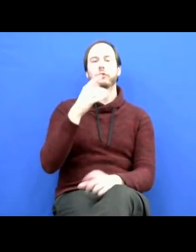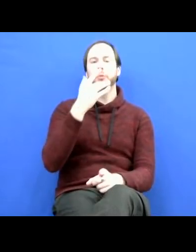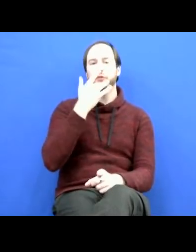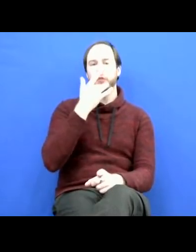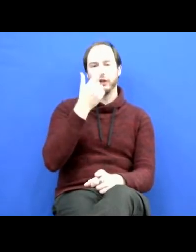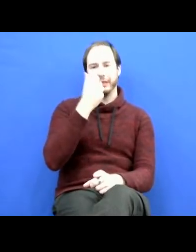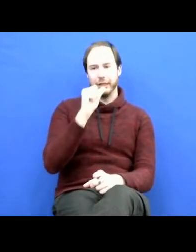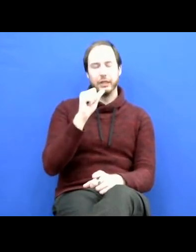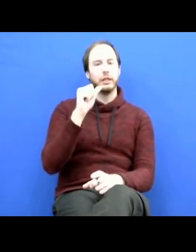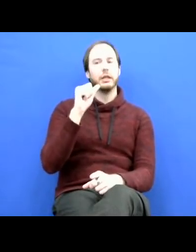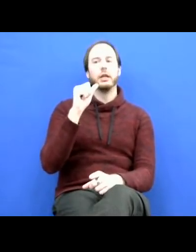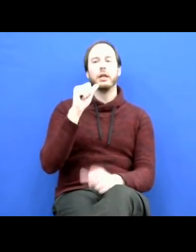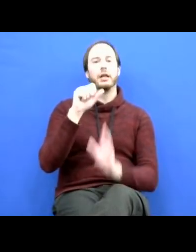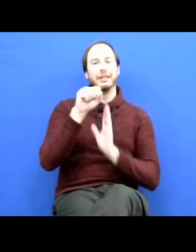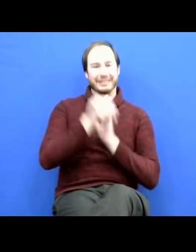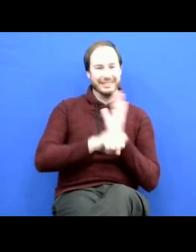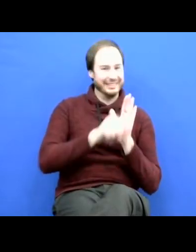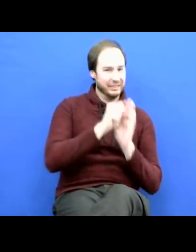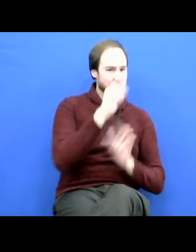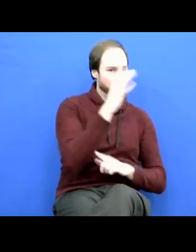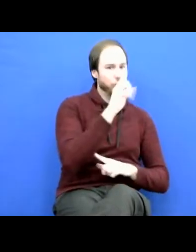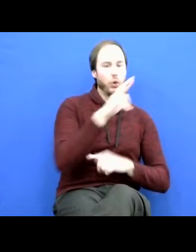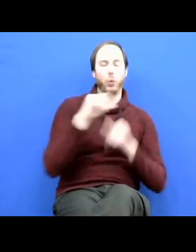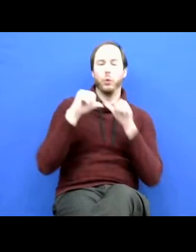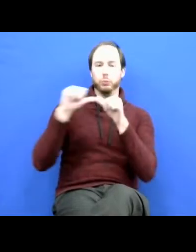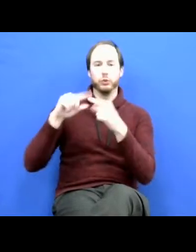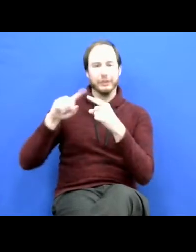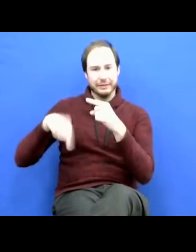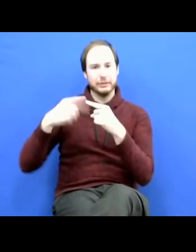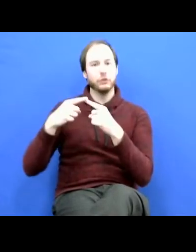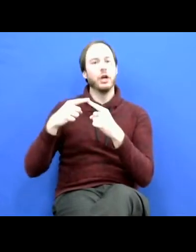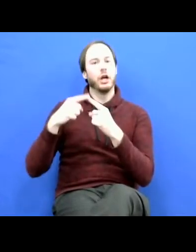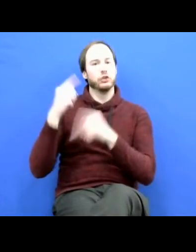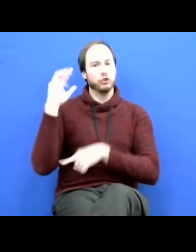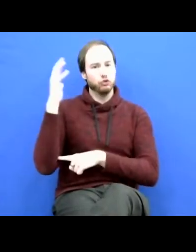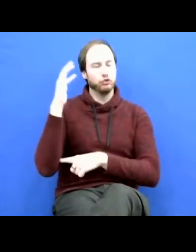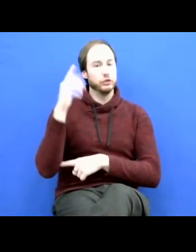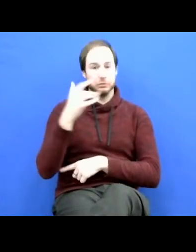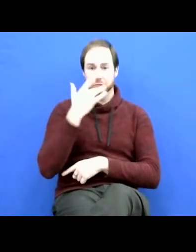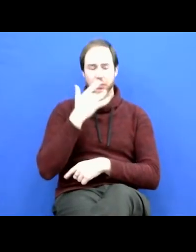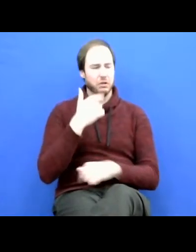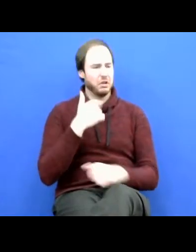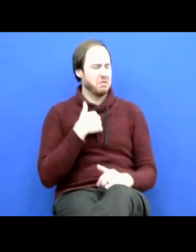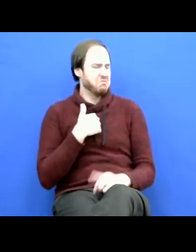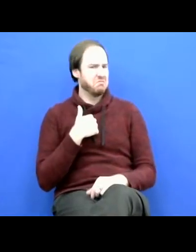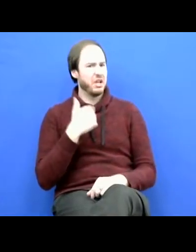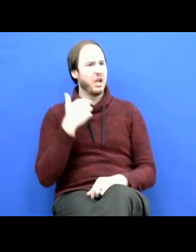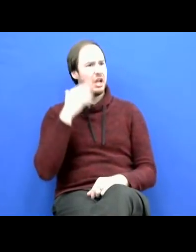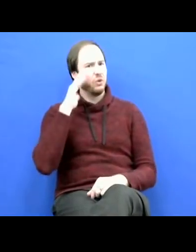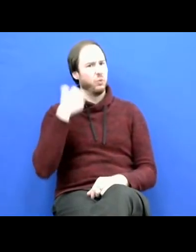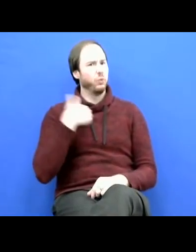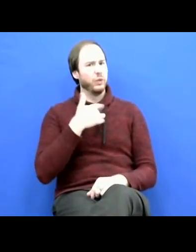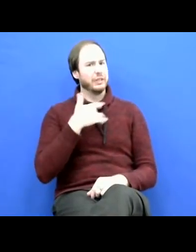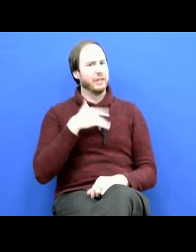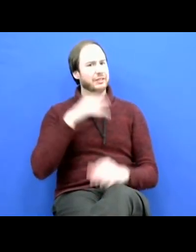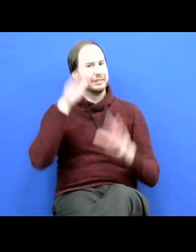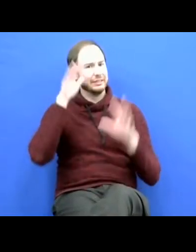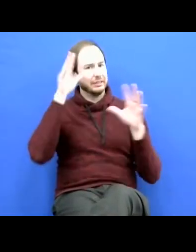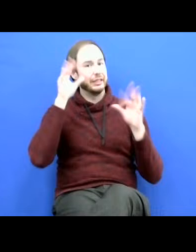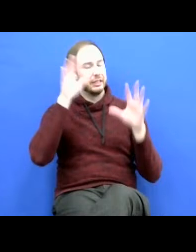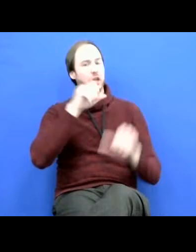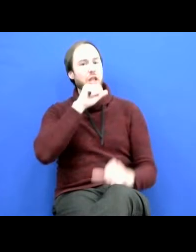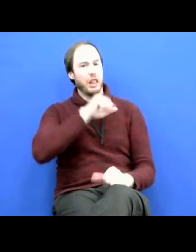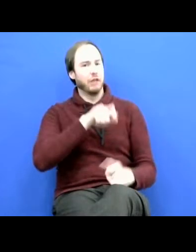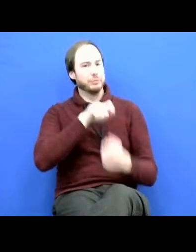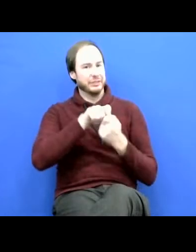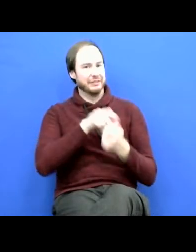trees. Have you expressed a preference? No, my only thing is obviously we have a lot of deer here and deer love certain types